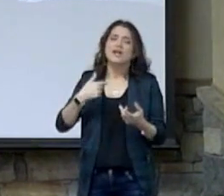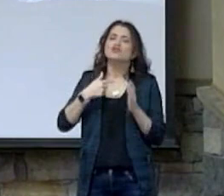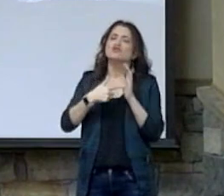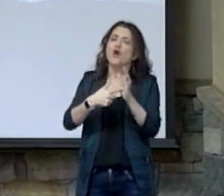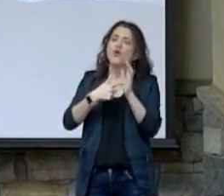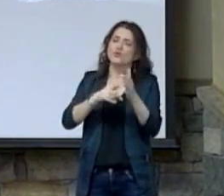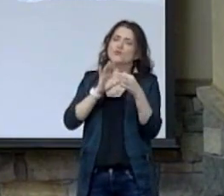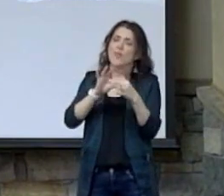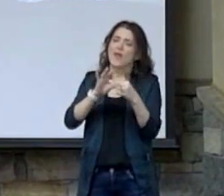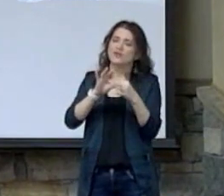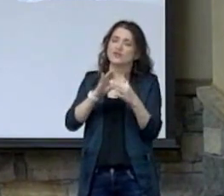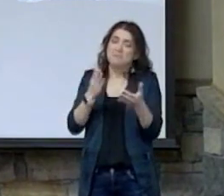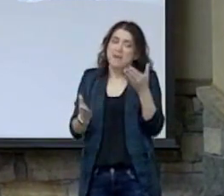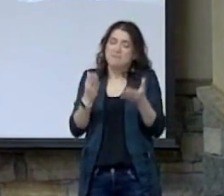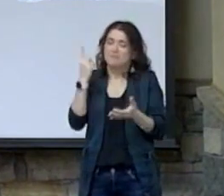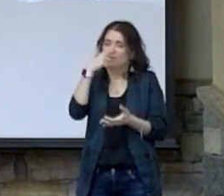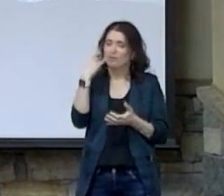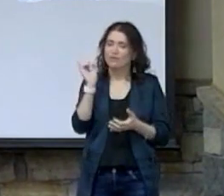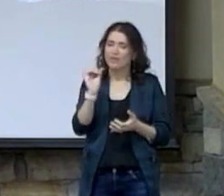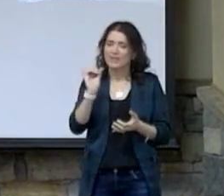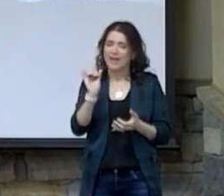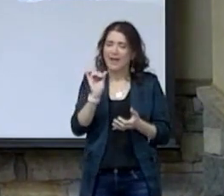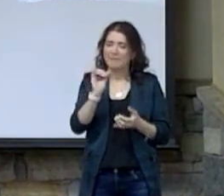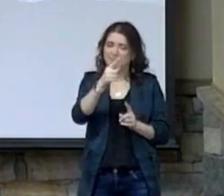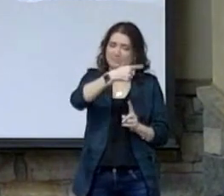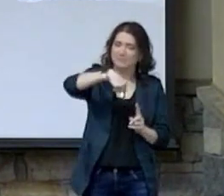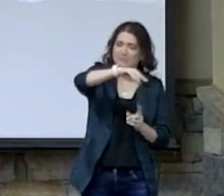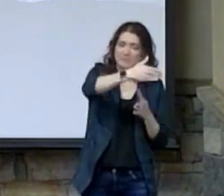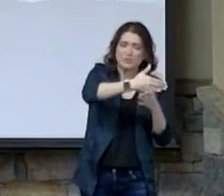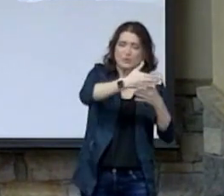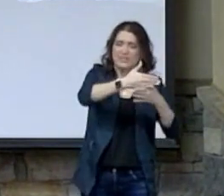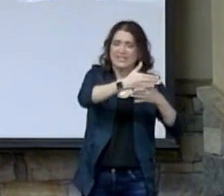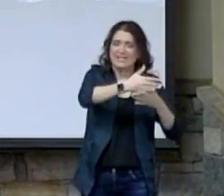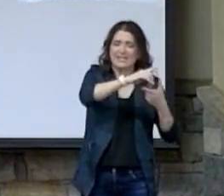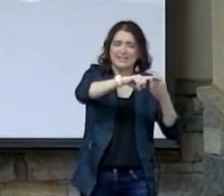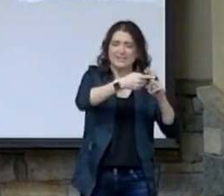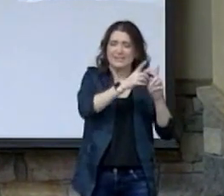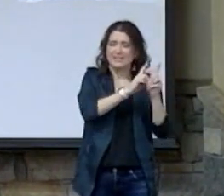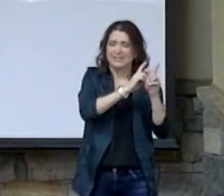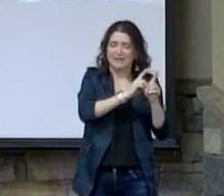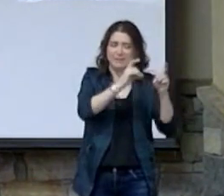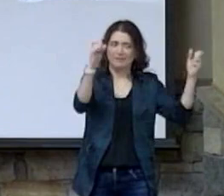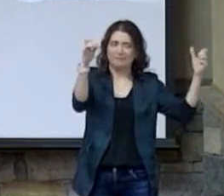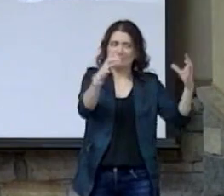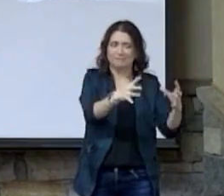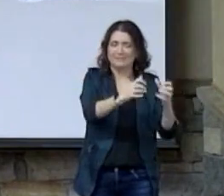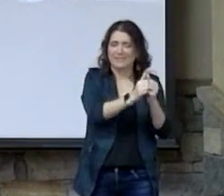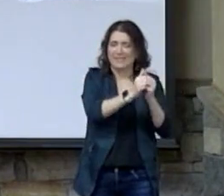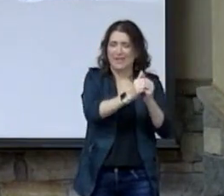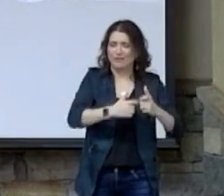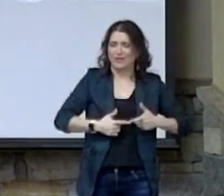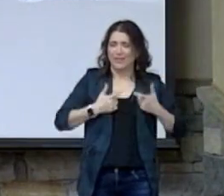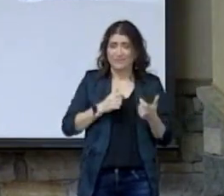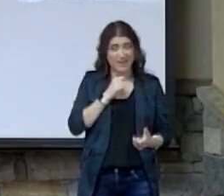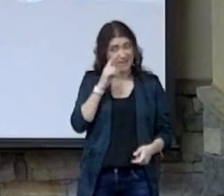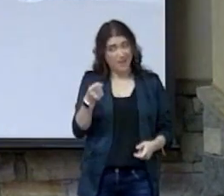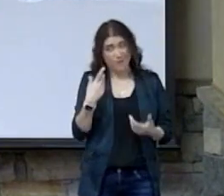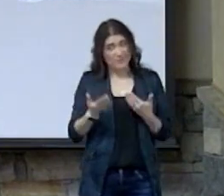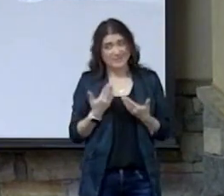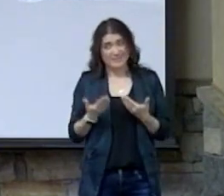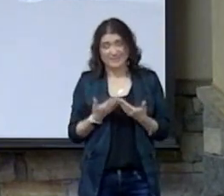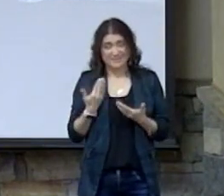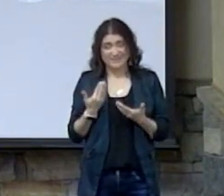the relationship might have been like between those disciples as they came together to live in community. And it wasn't always